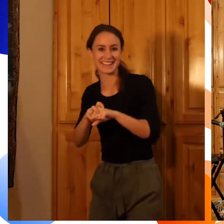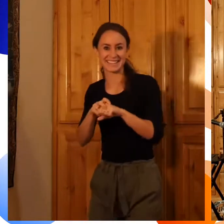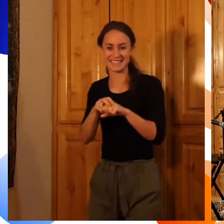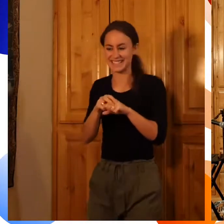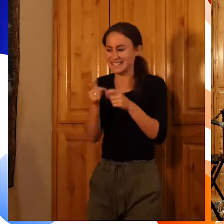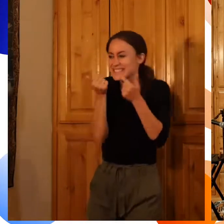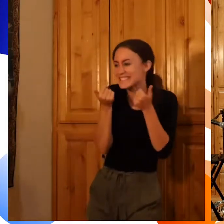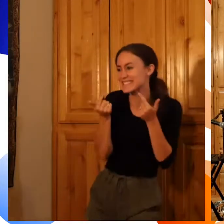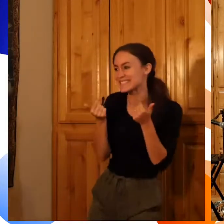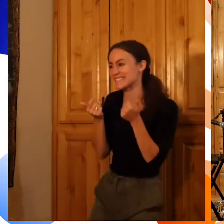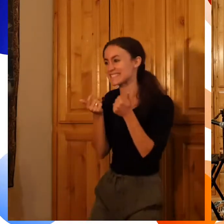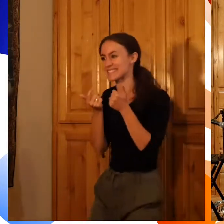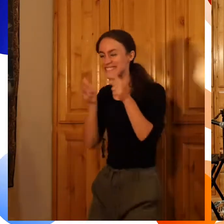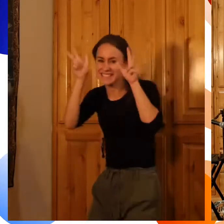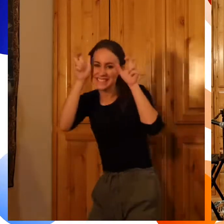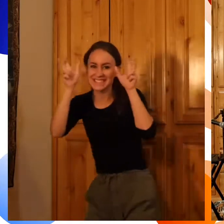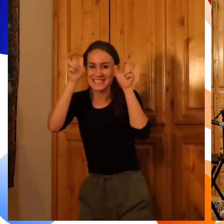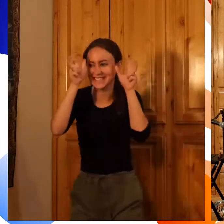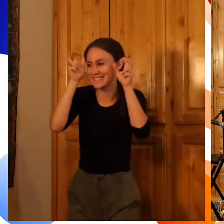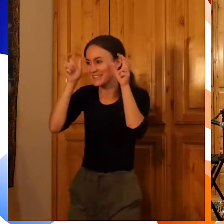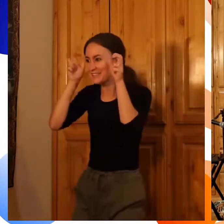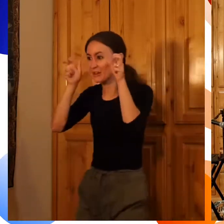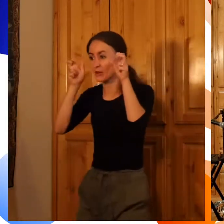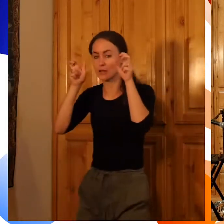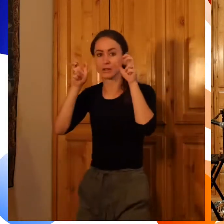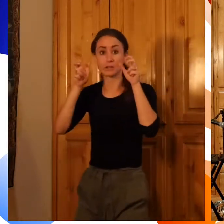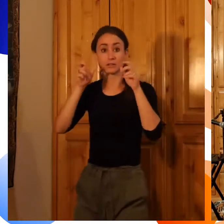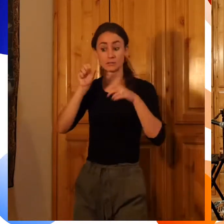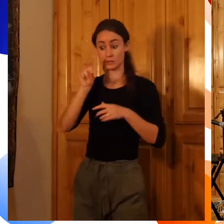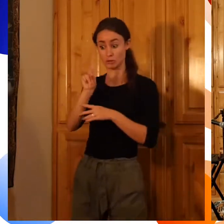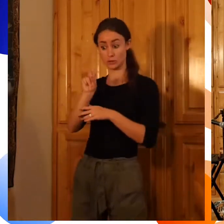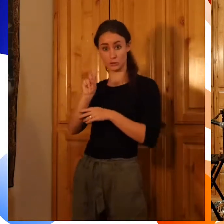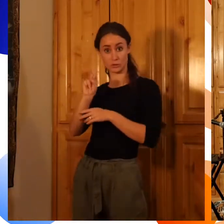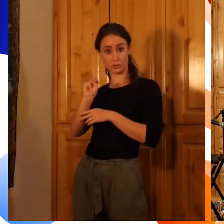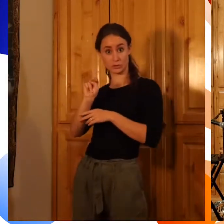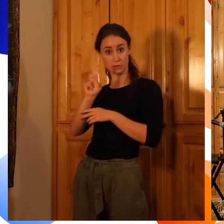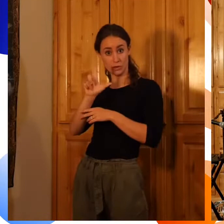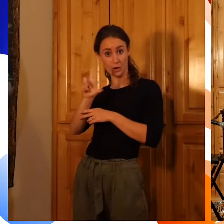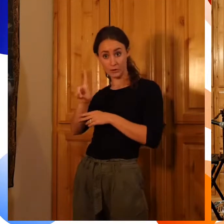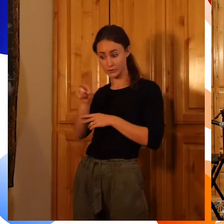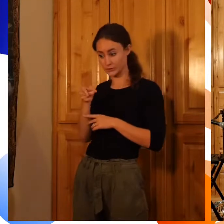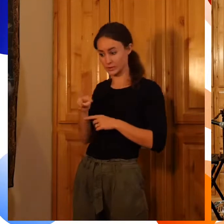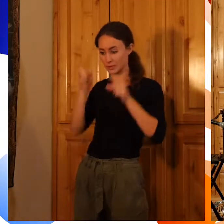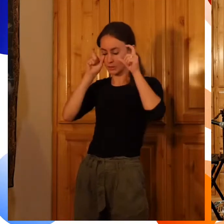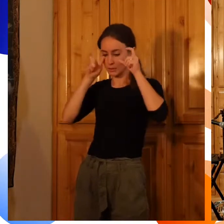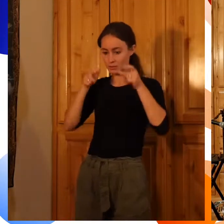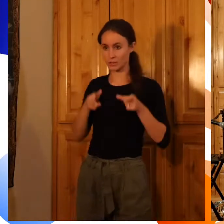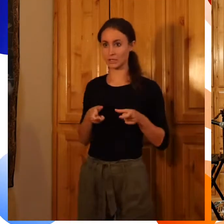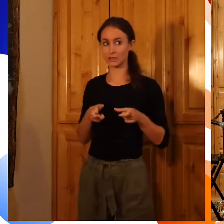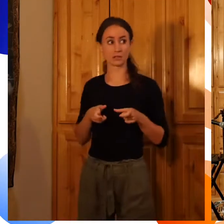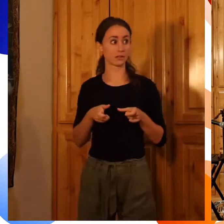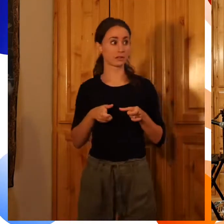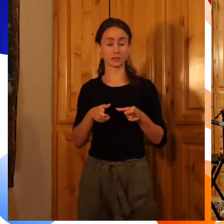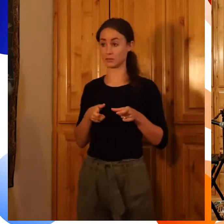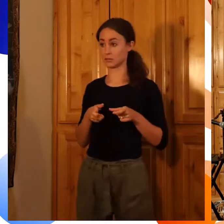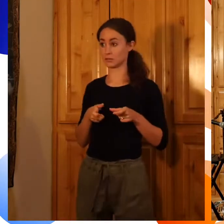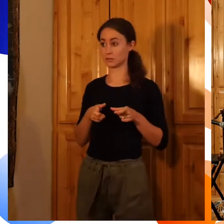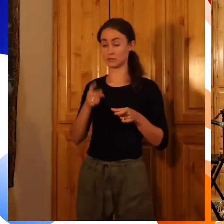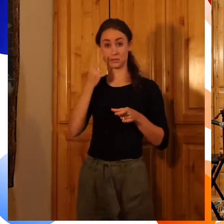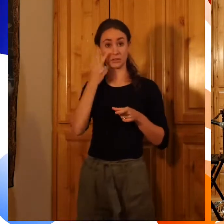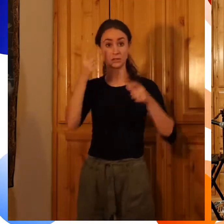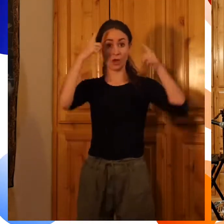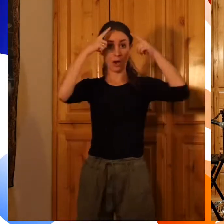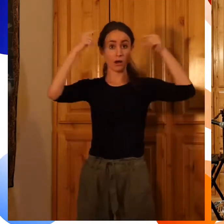Patooey! And Donald took the glasses off. And all is as it was before. There were no angry goblins. There were just busy